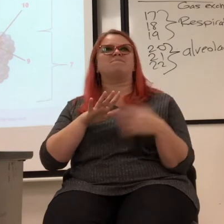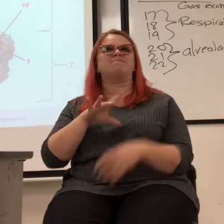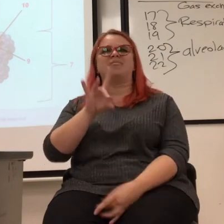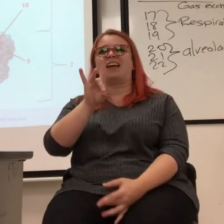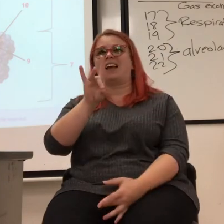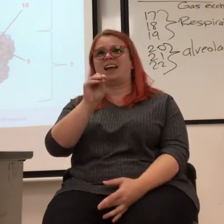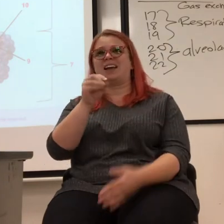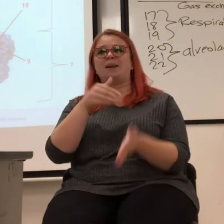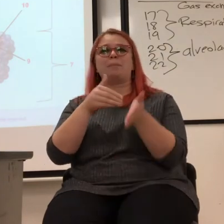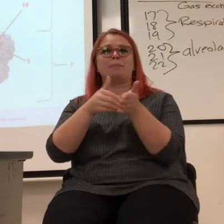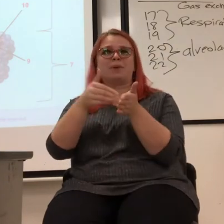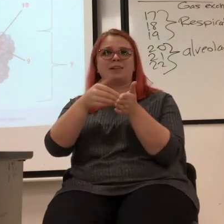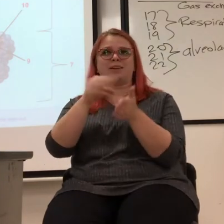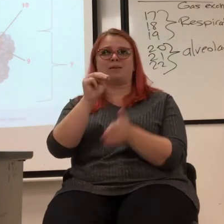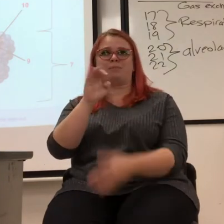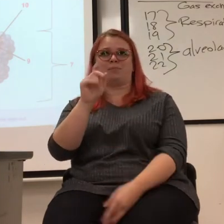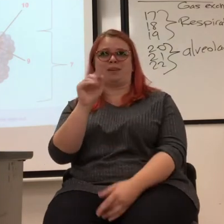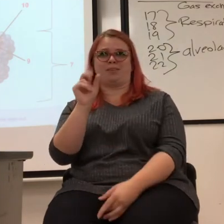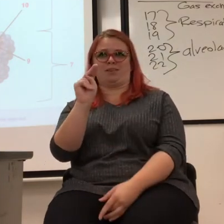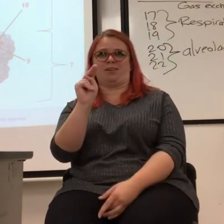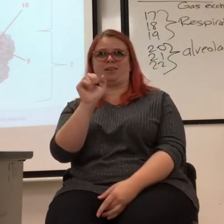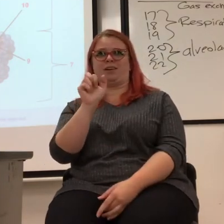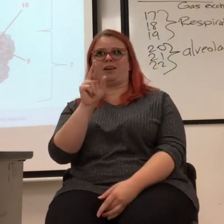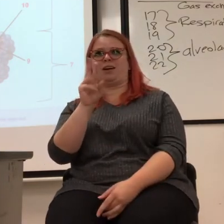80 million airways.